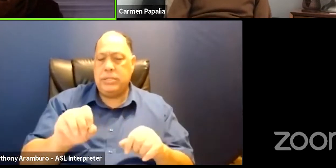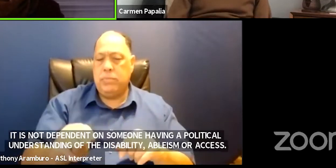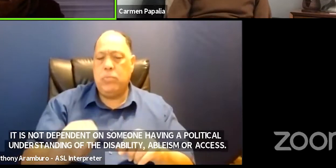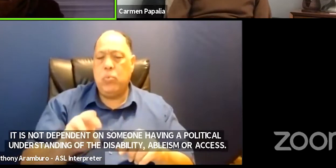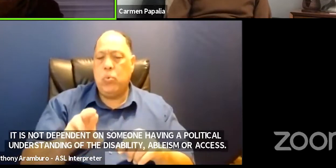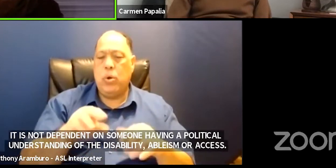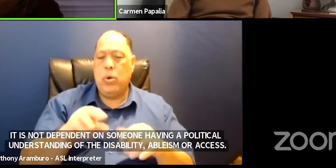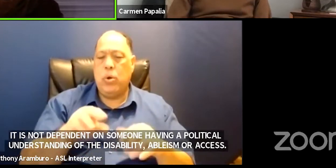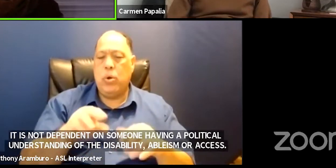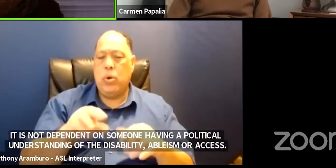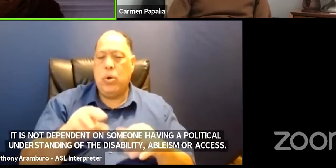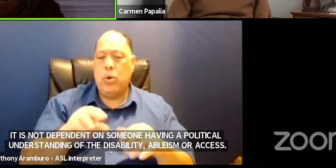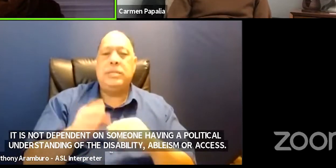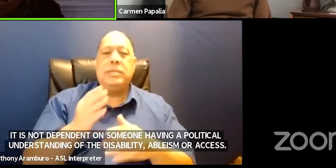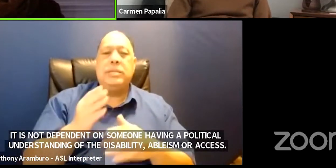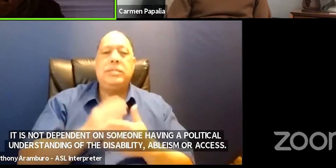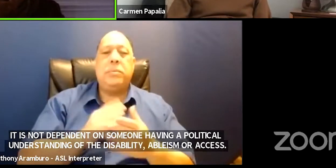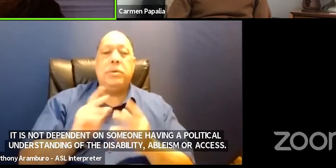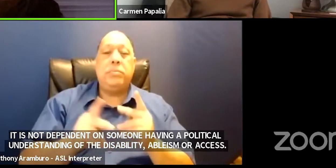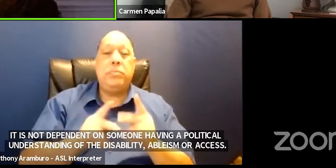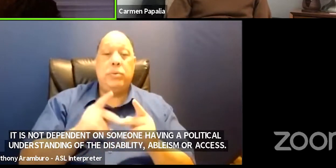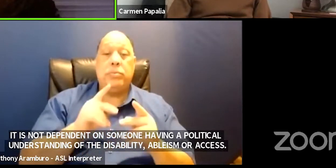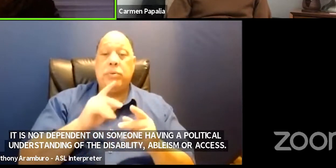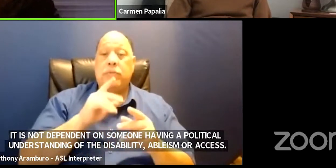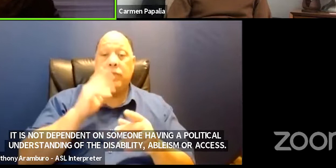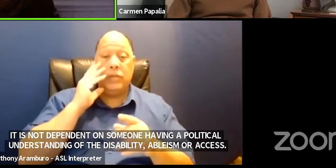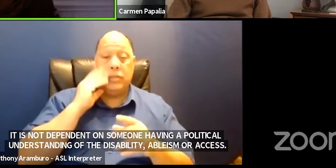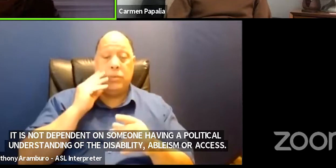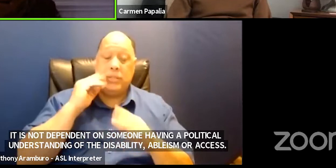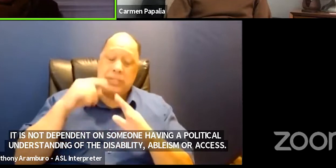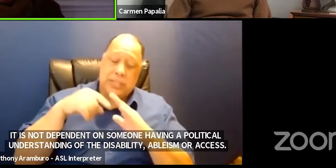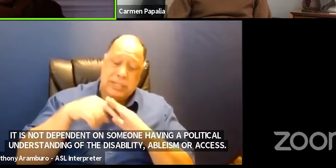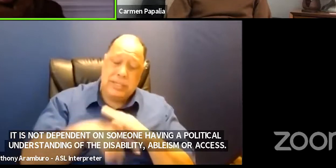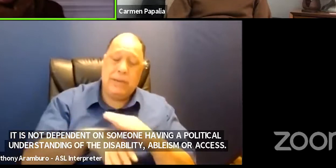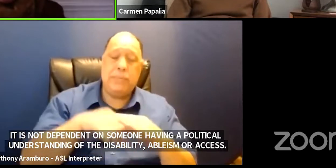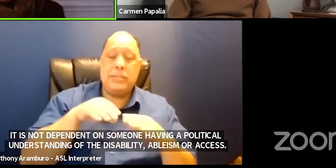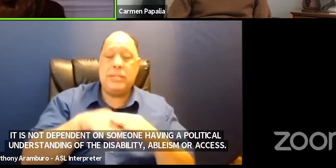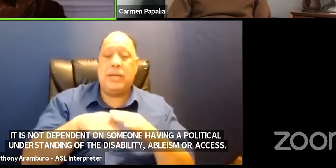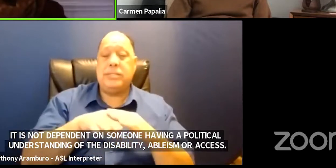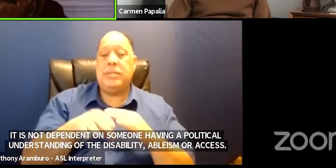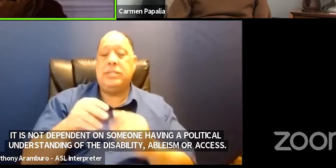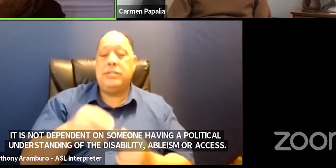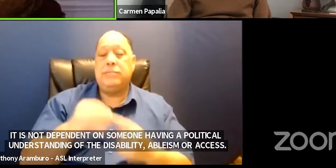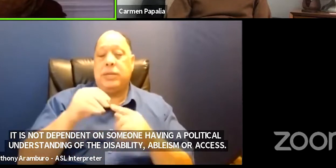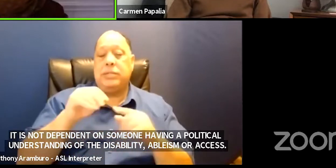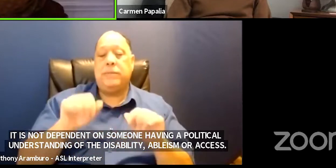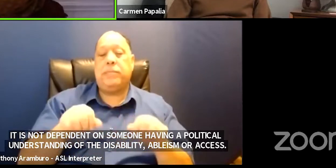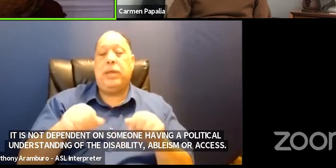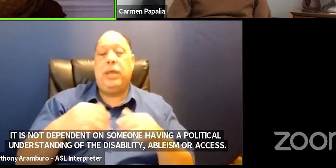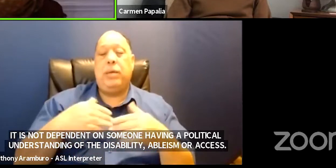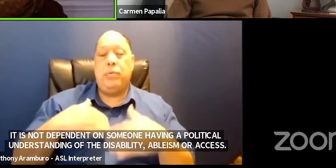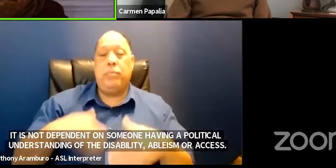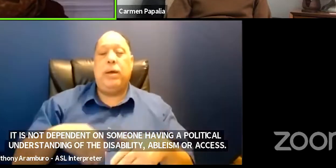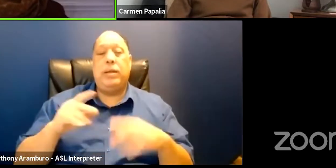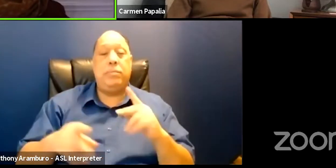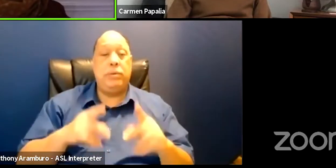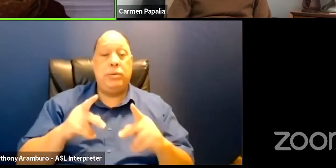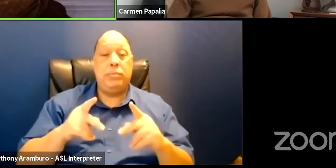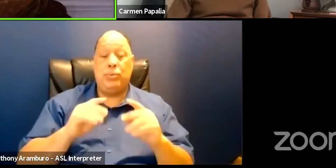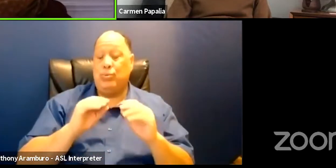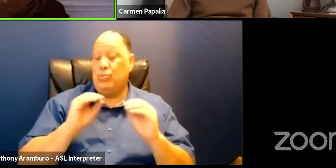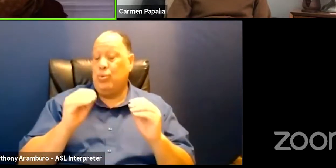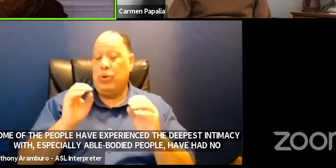I have experienced the deepest access intimacy with, especially able-bodied people, have had no education or